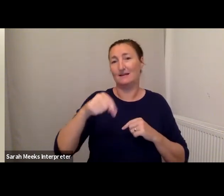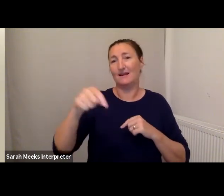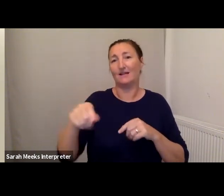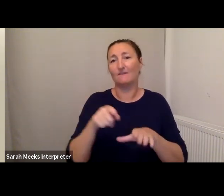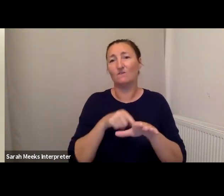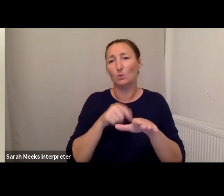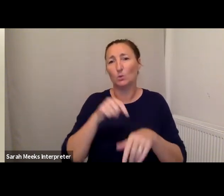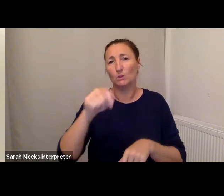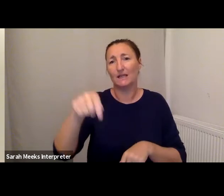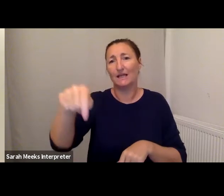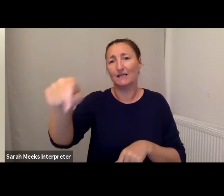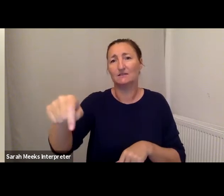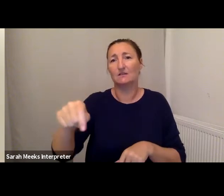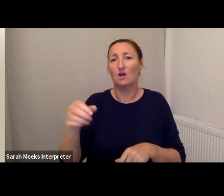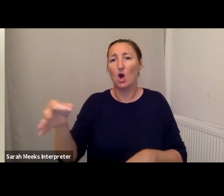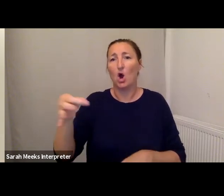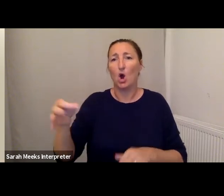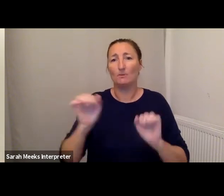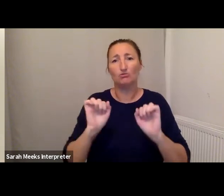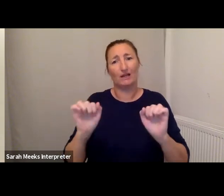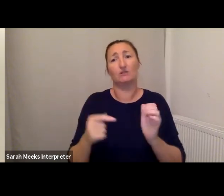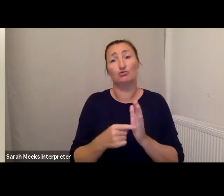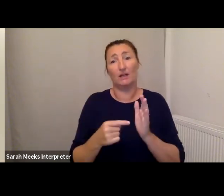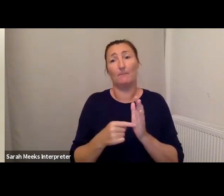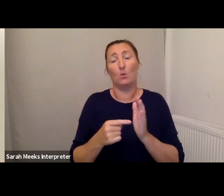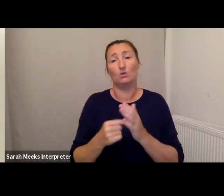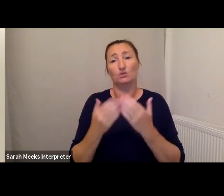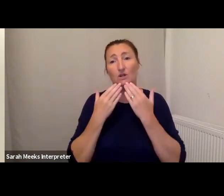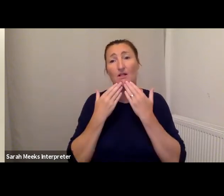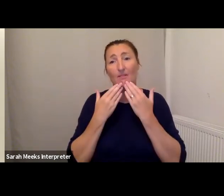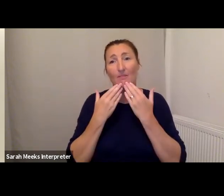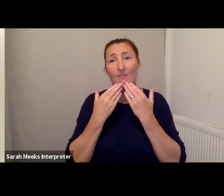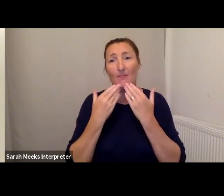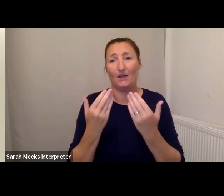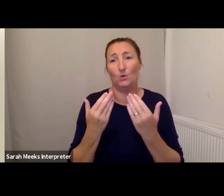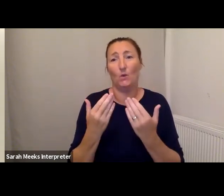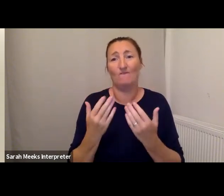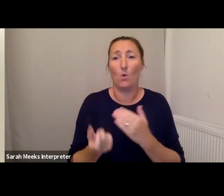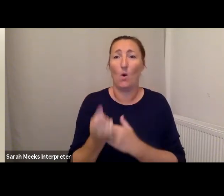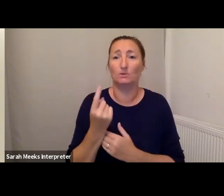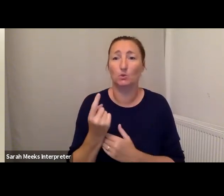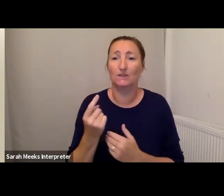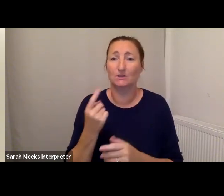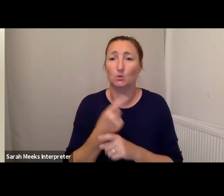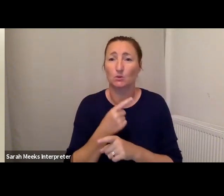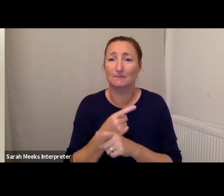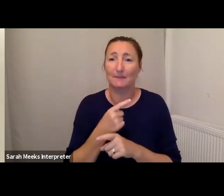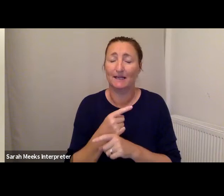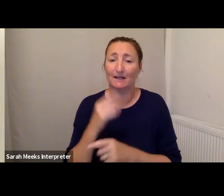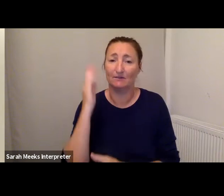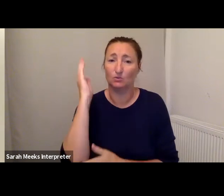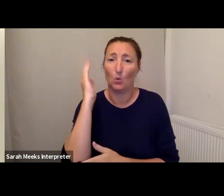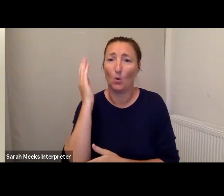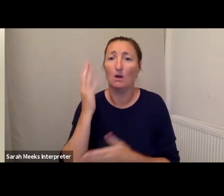on urban resilience. Thank you so much for giving me this opportunity. And I will